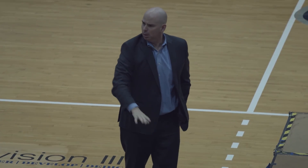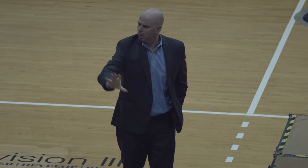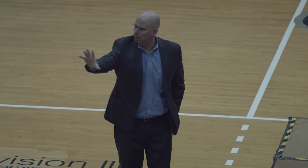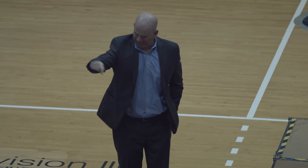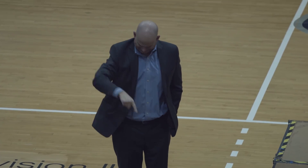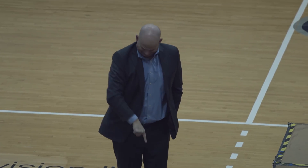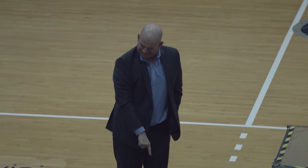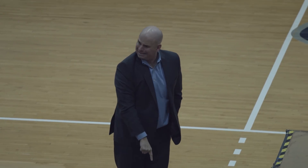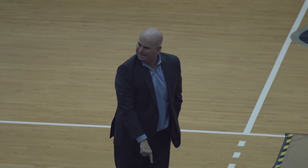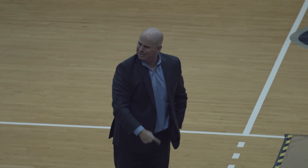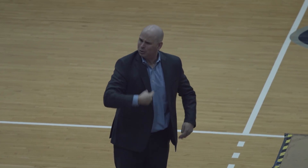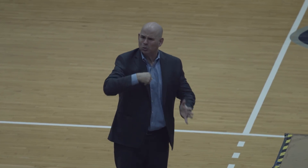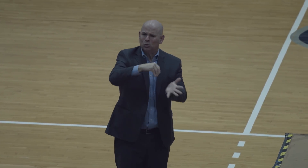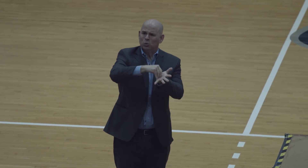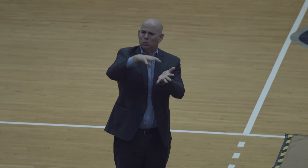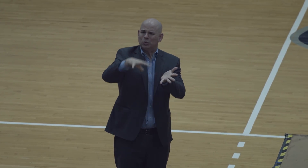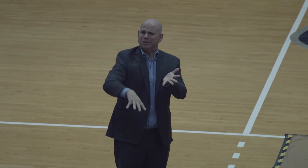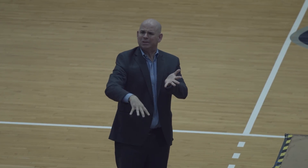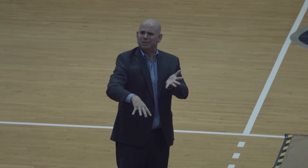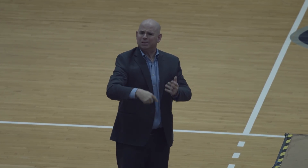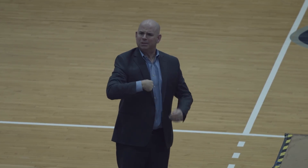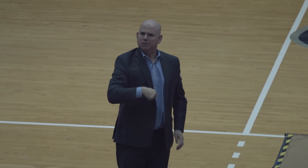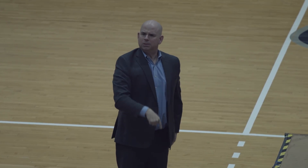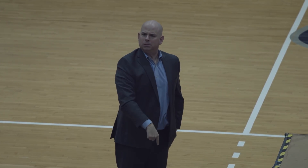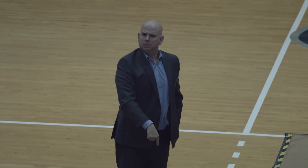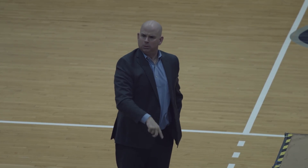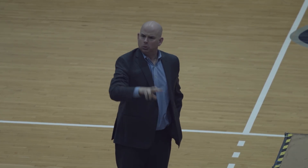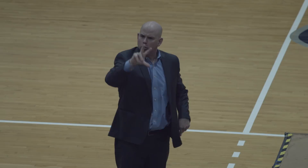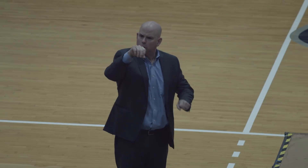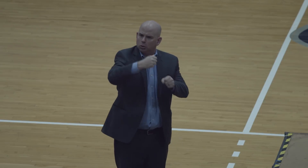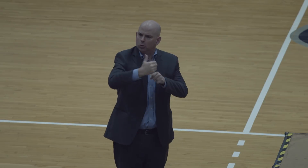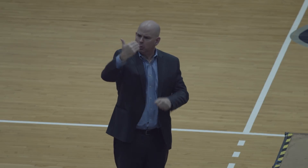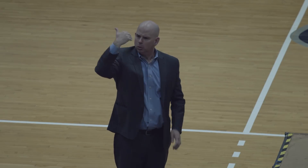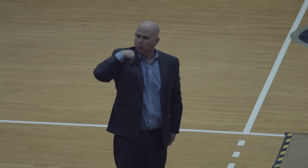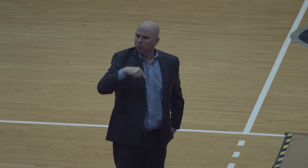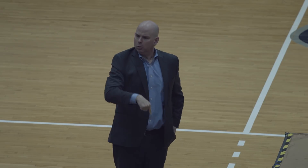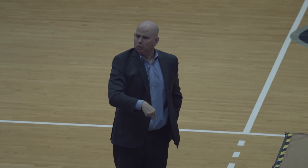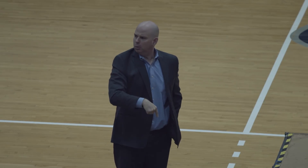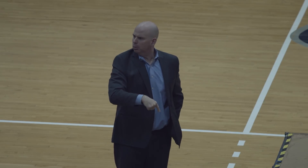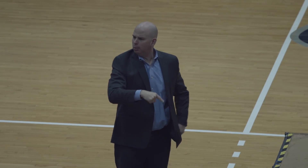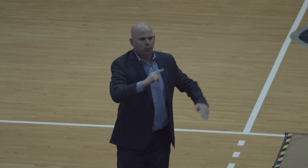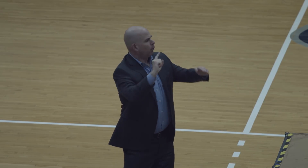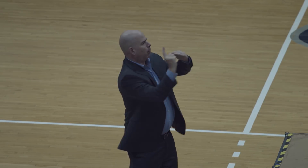on this very spot. I was a student here 30 years ago.